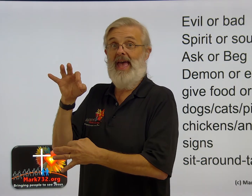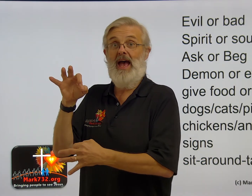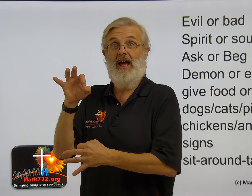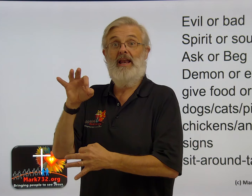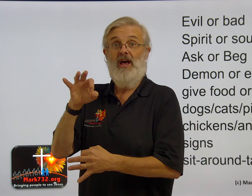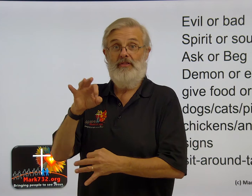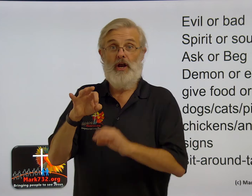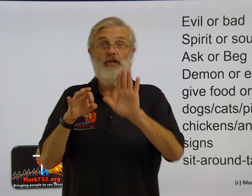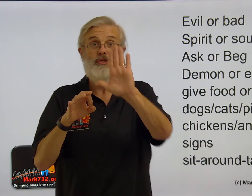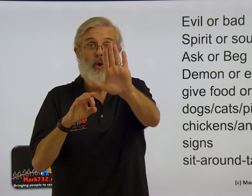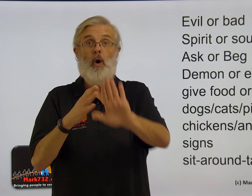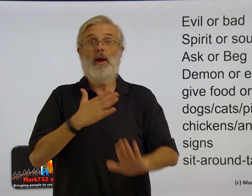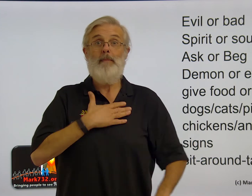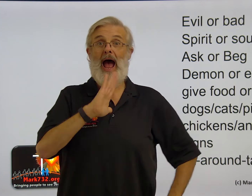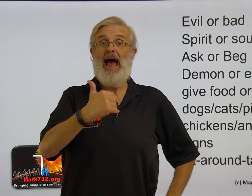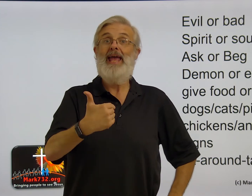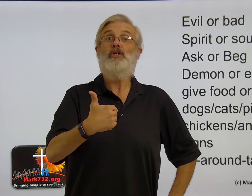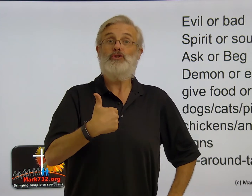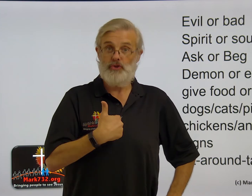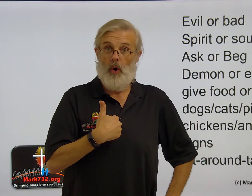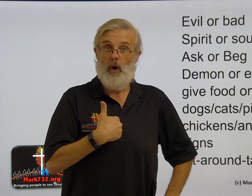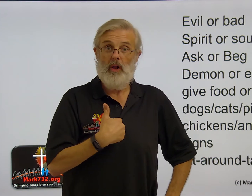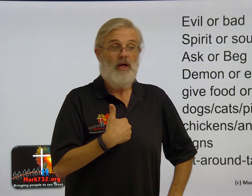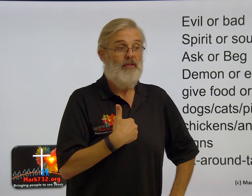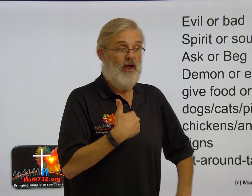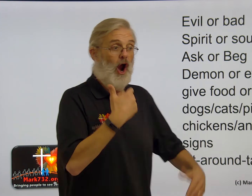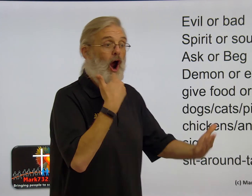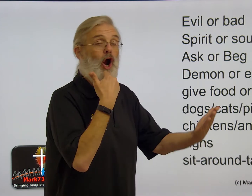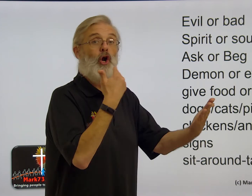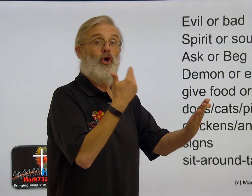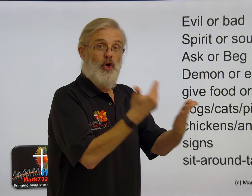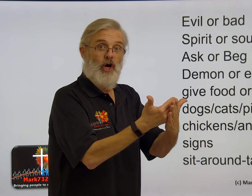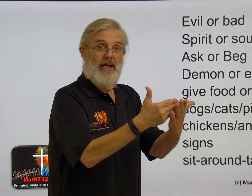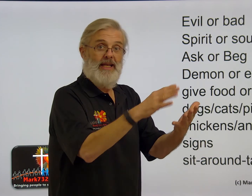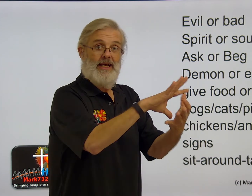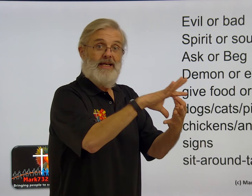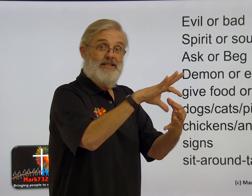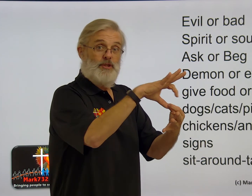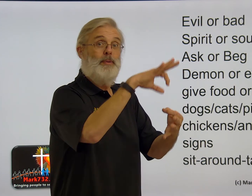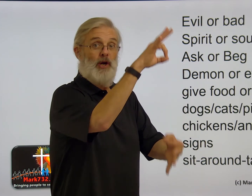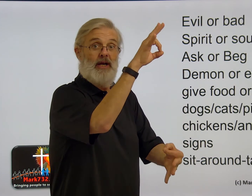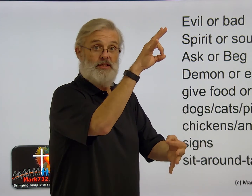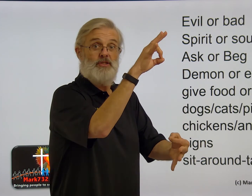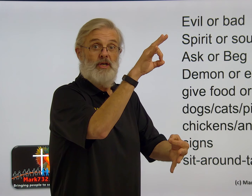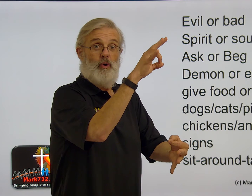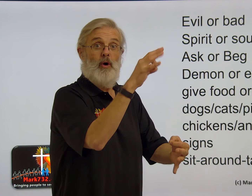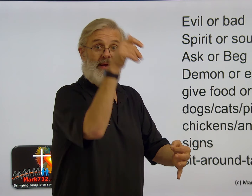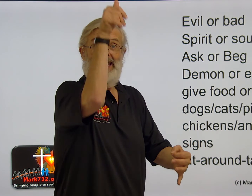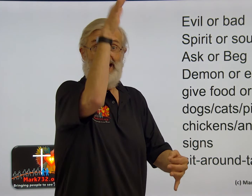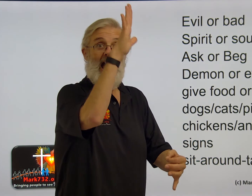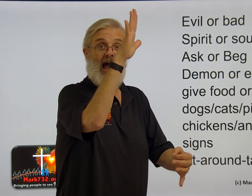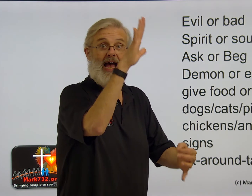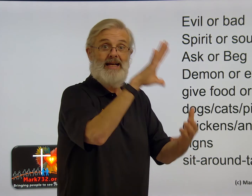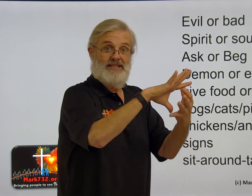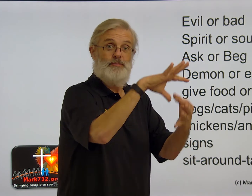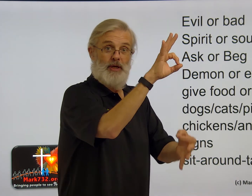there's your my soul there are good spirits or meaning God's spirits